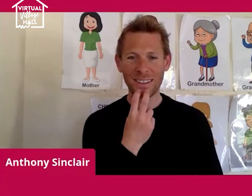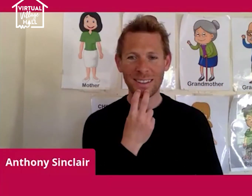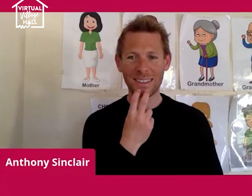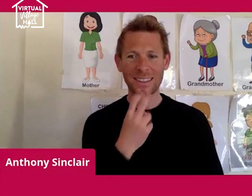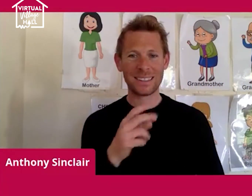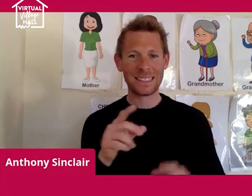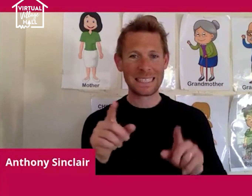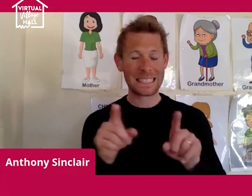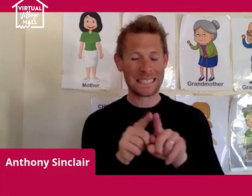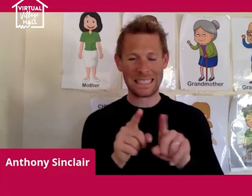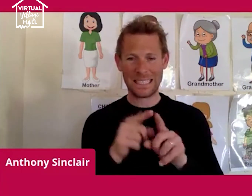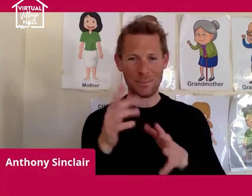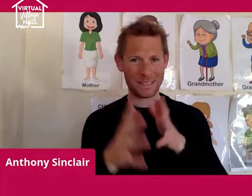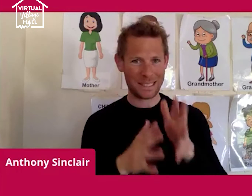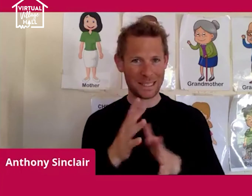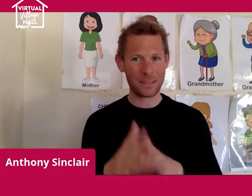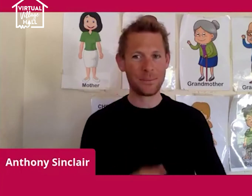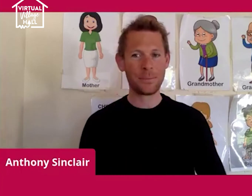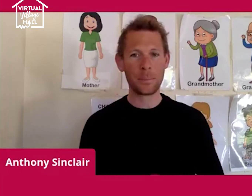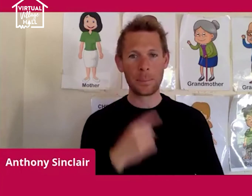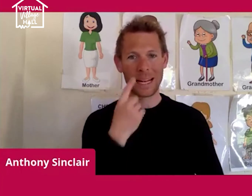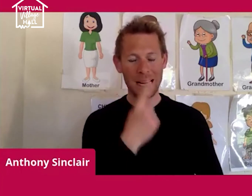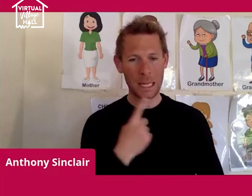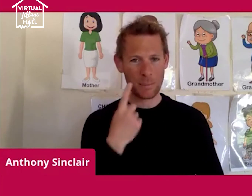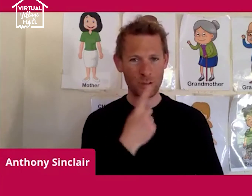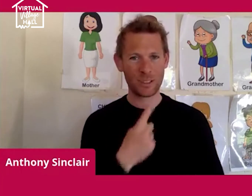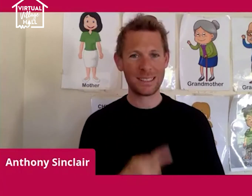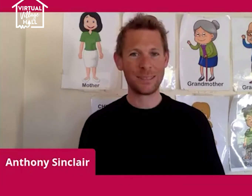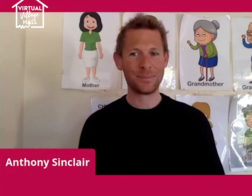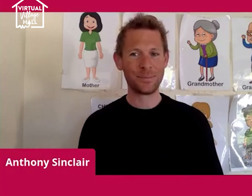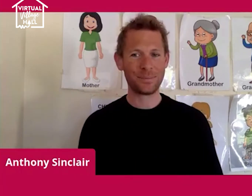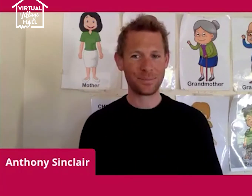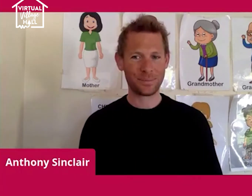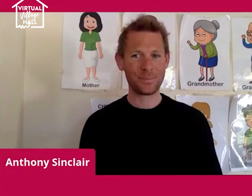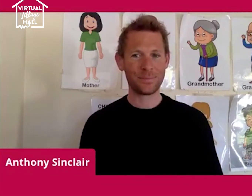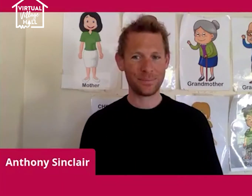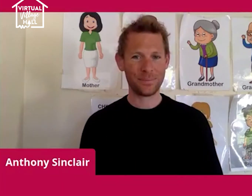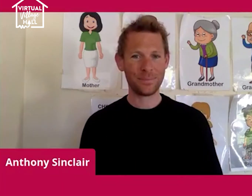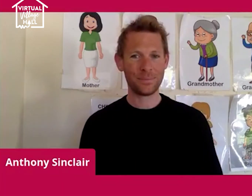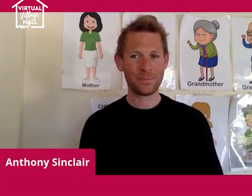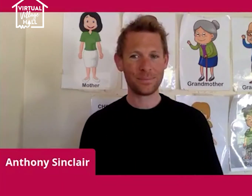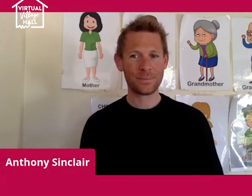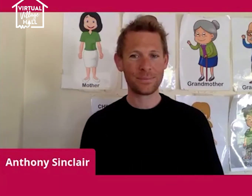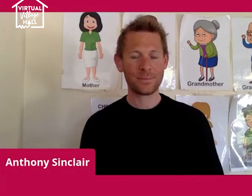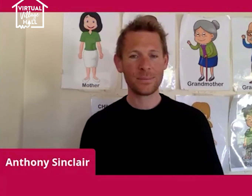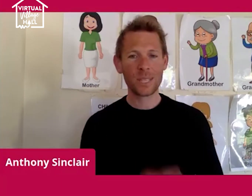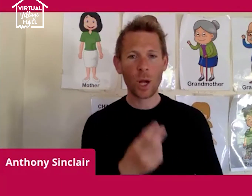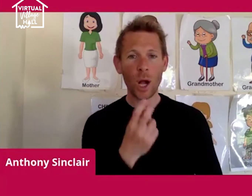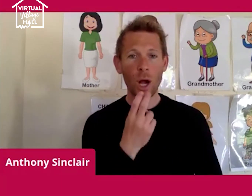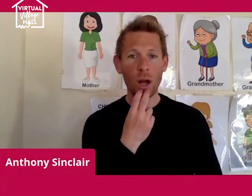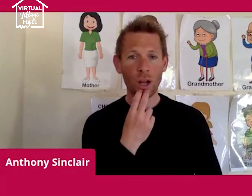Uncle. So it's actually the same sign, but remember your lip pattern's different.